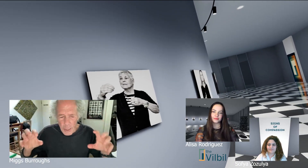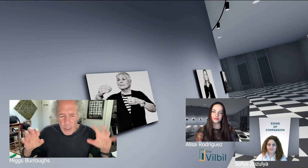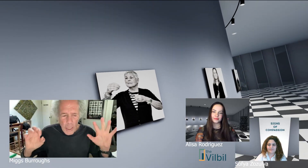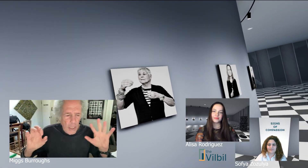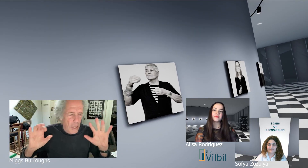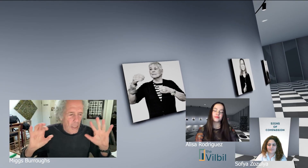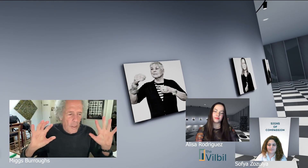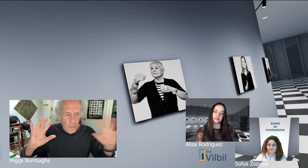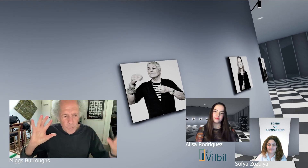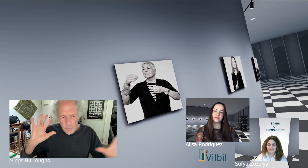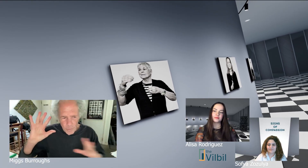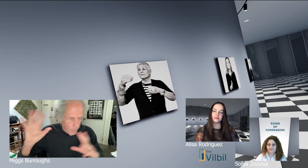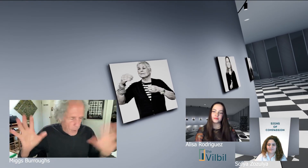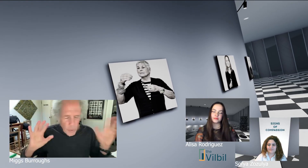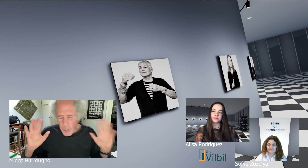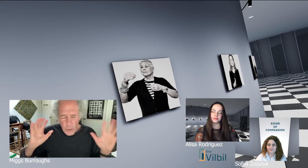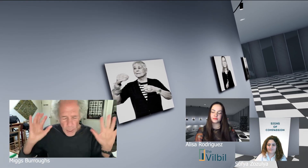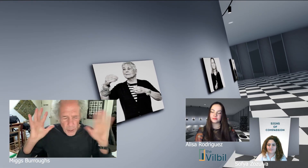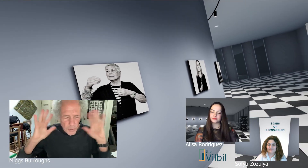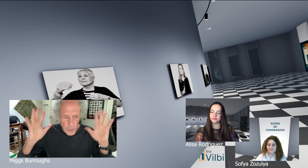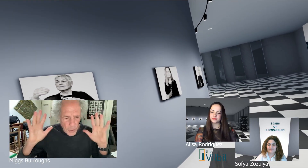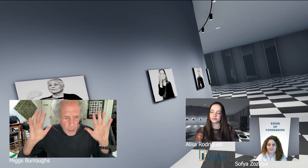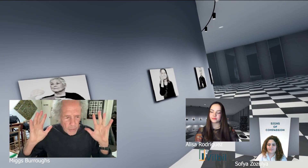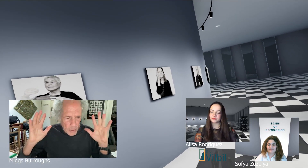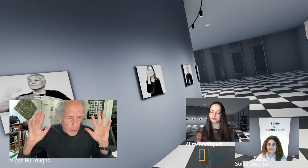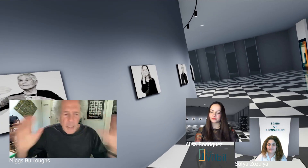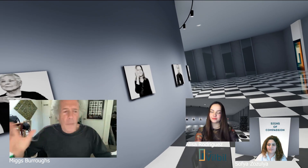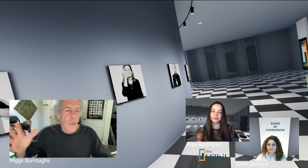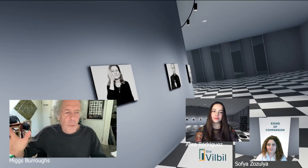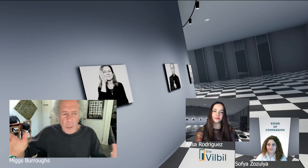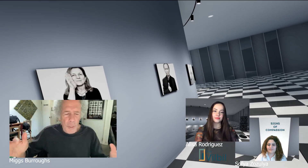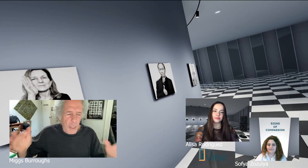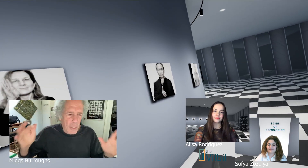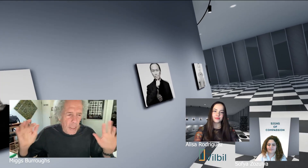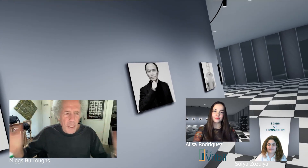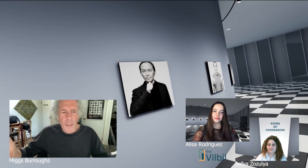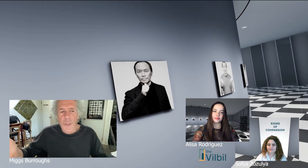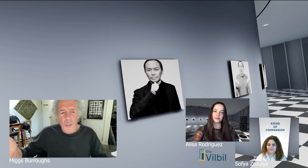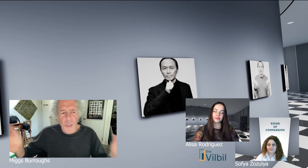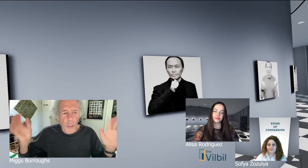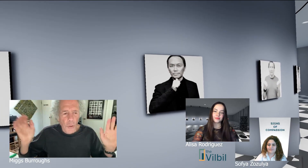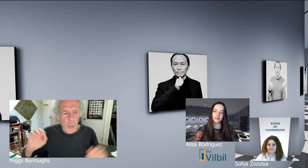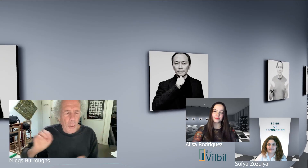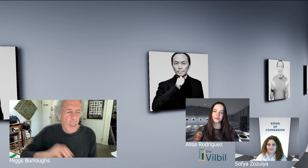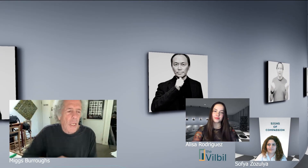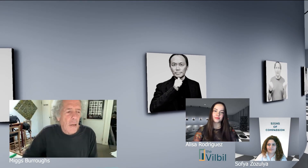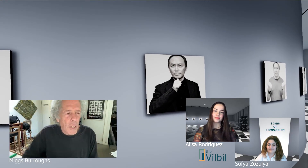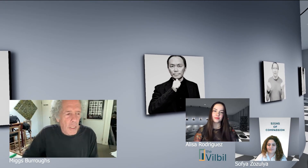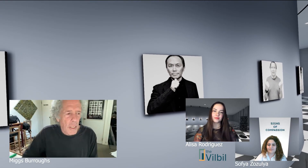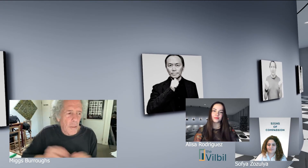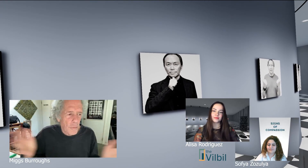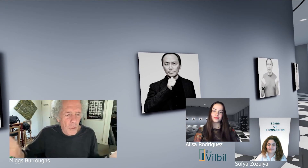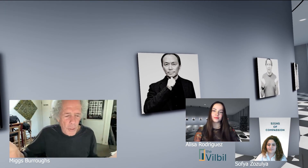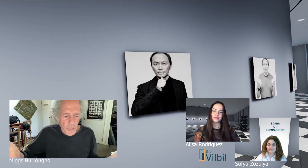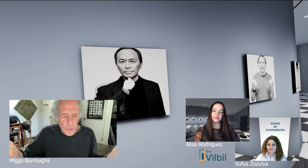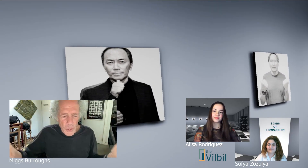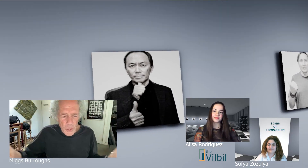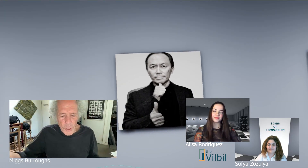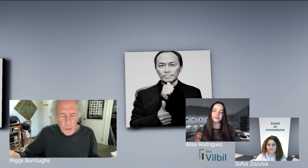and be very aggressive I got to come up with something. I got to do this, and now I kind of trying to sit